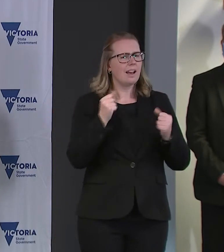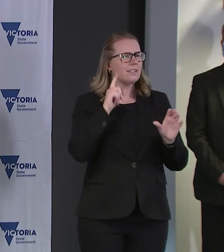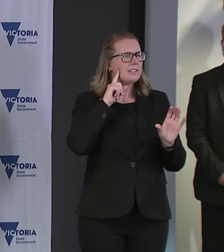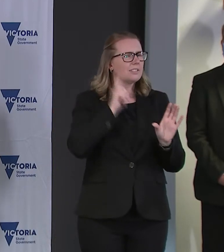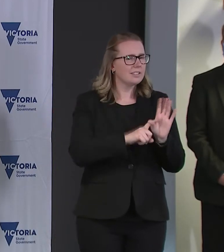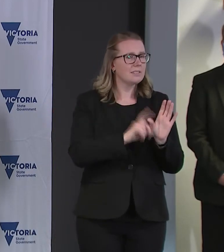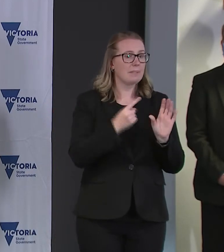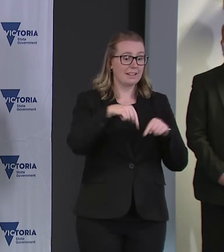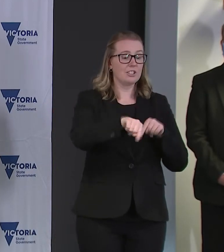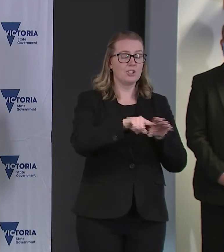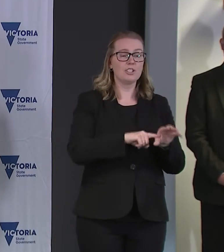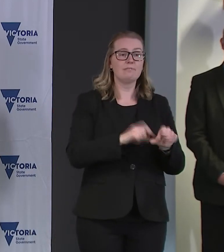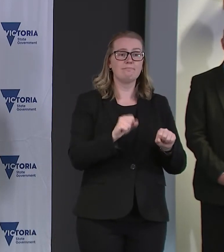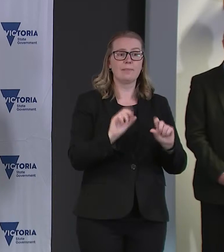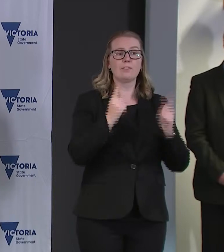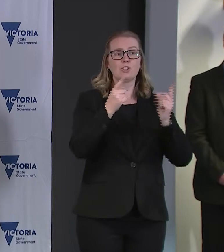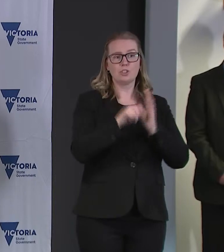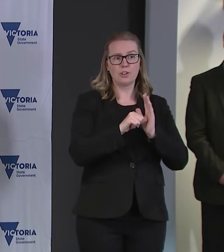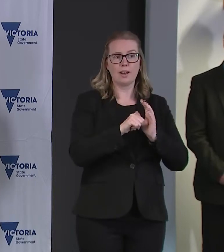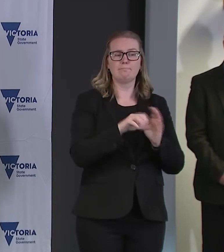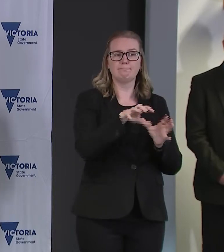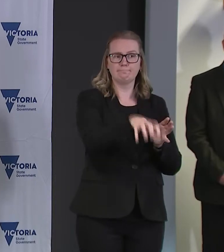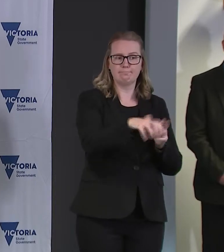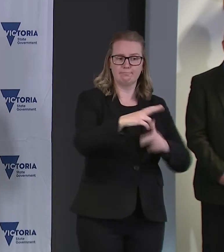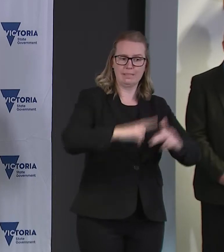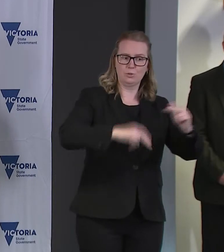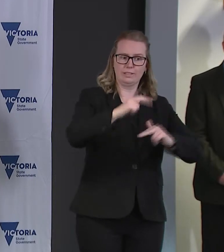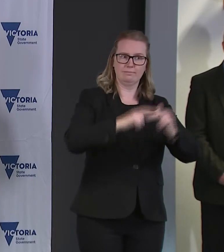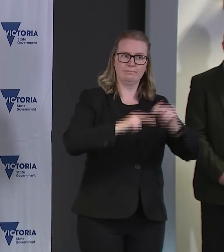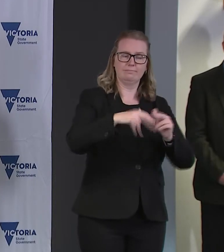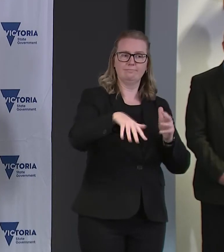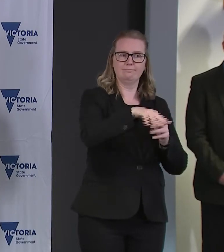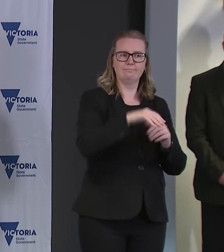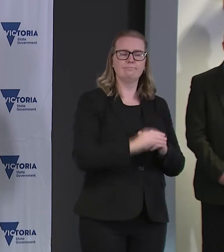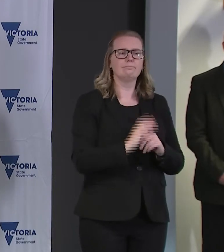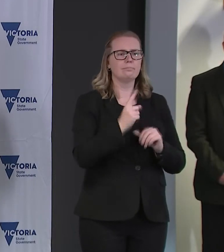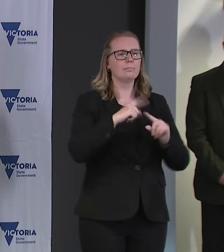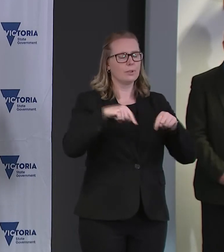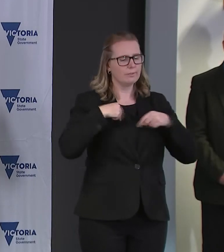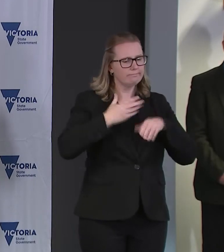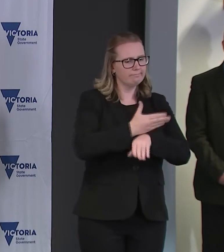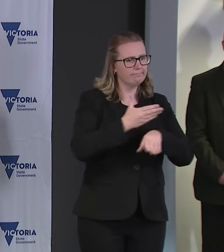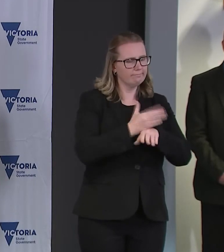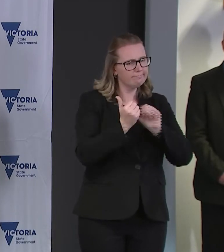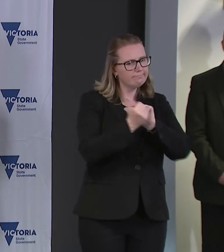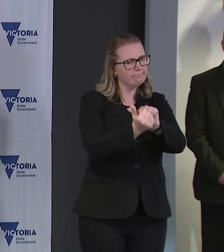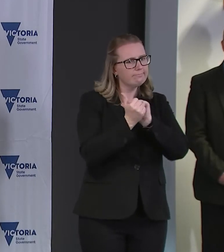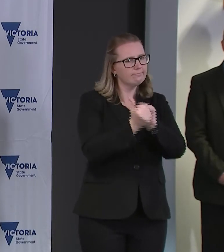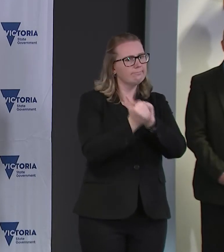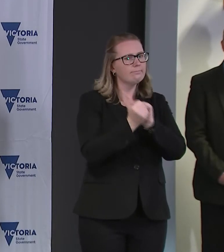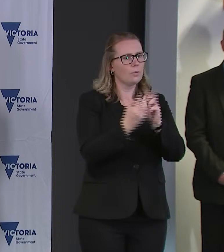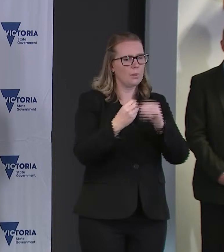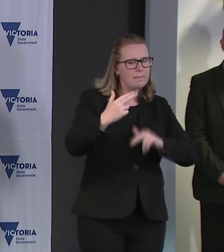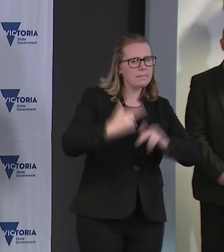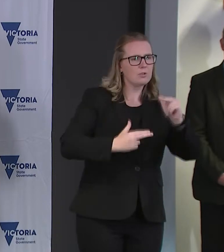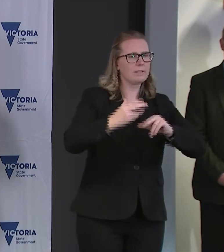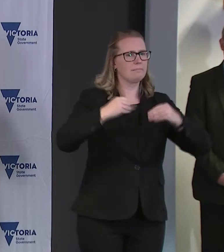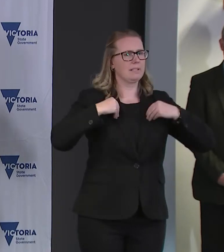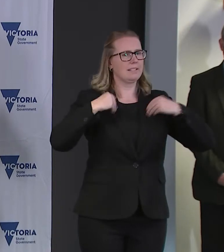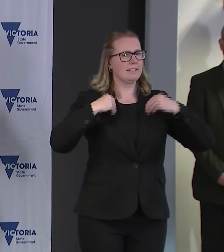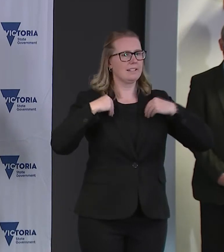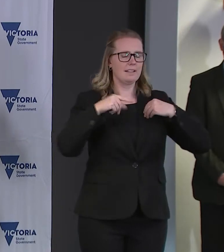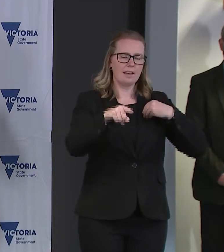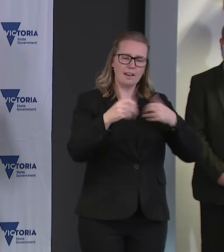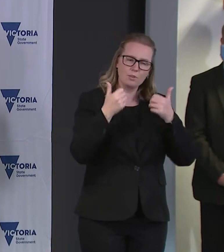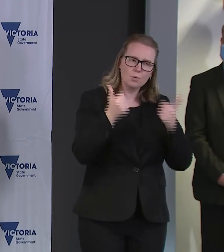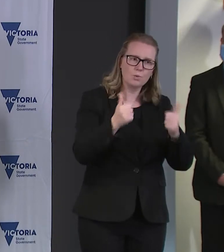site in this particular year. But again, we've had a long experience of working with the construction industry. They've got really robust, not only